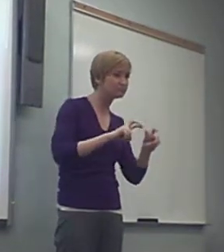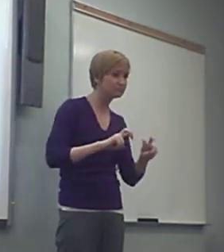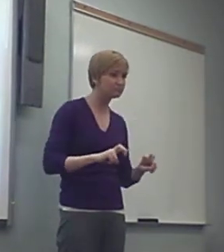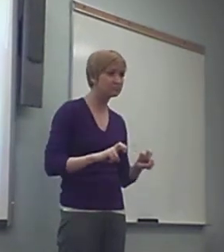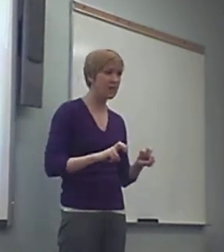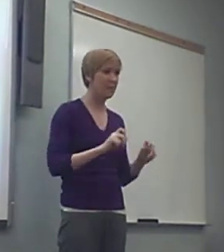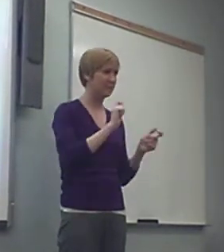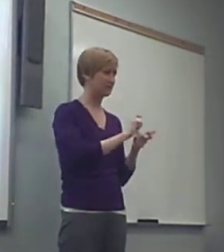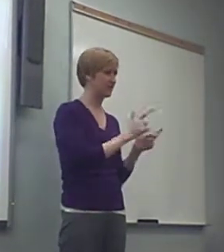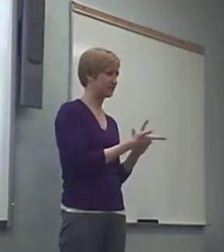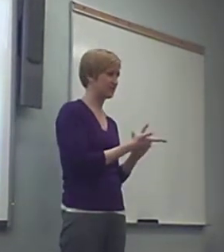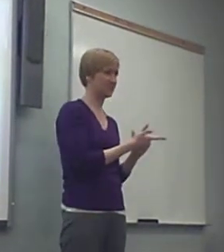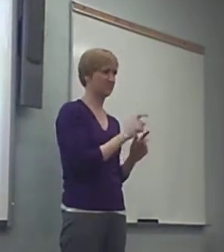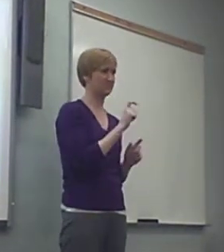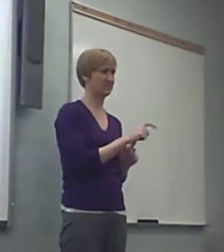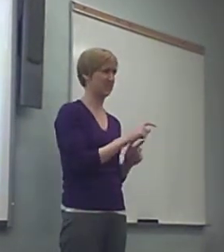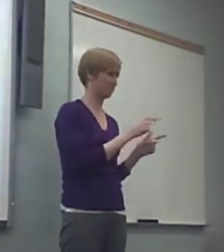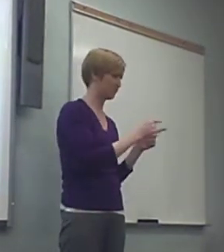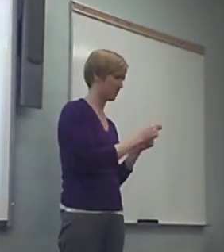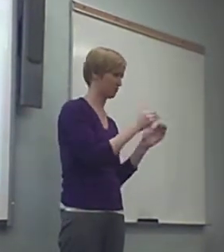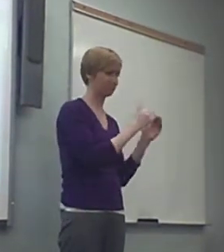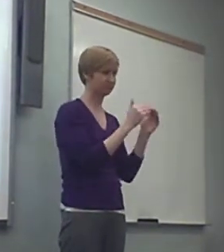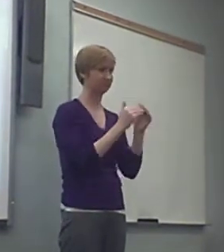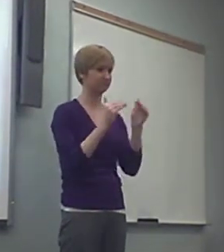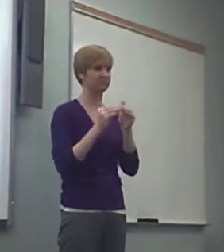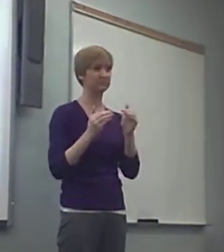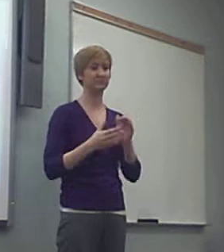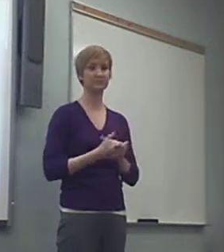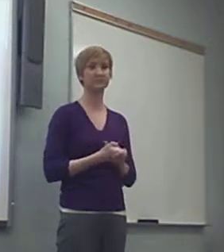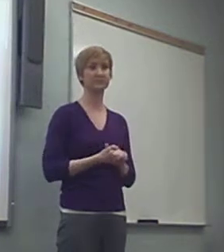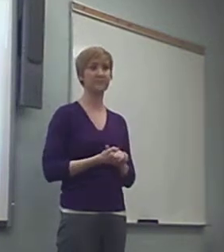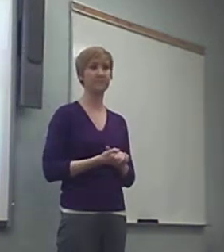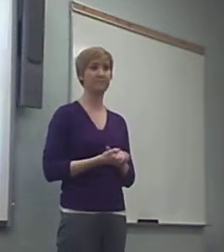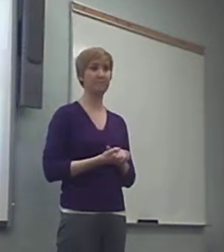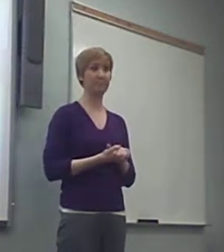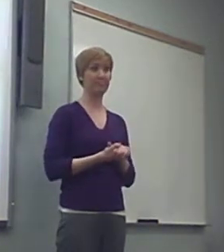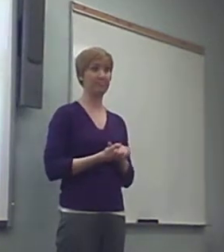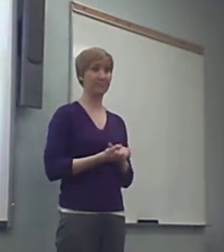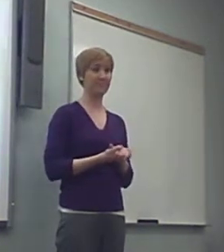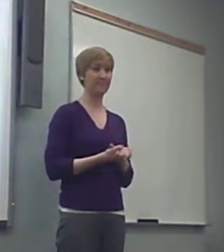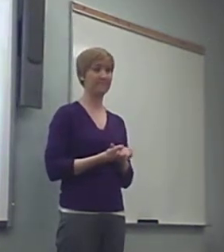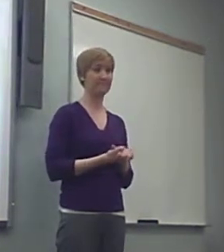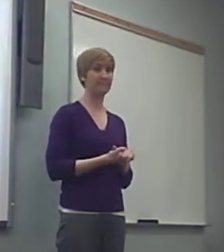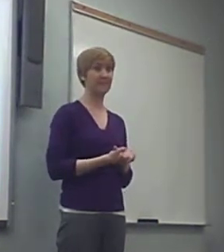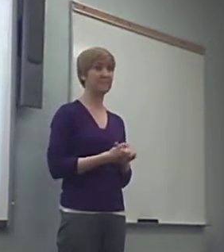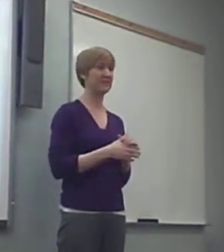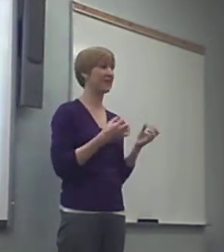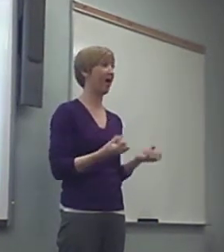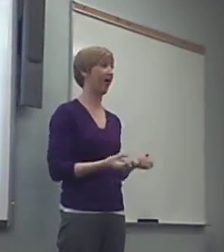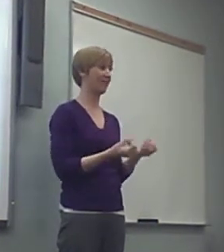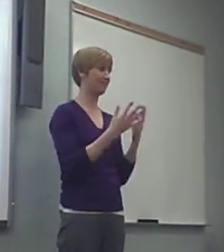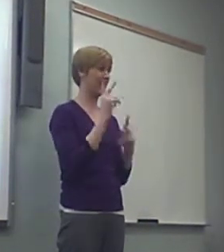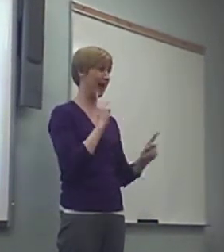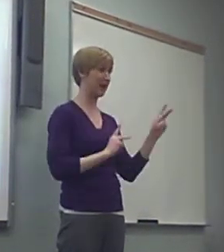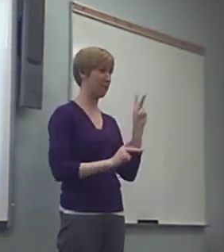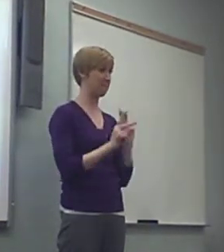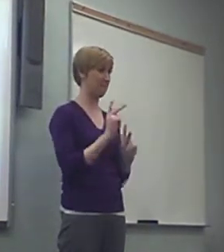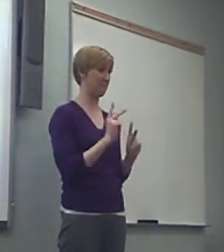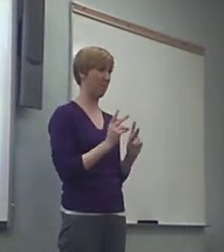and so when you go through that process, you have Hebrew experts, linguists, and this entire scholarly group of people who are really doing